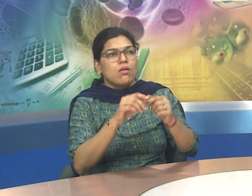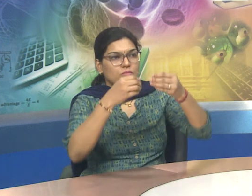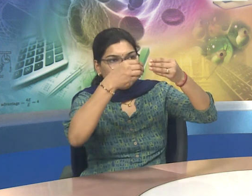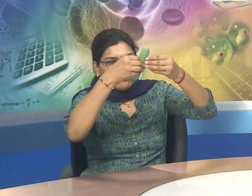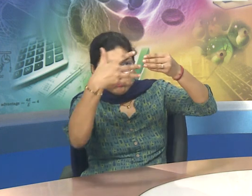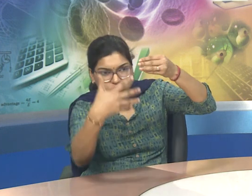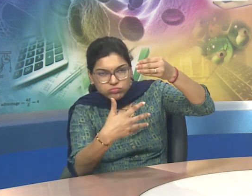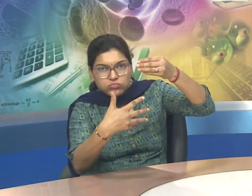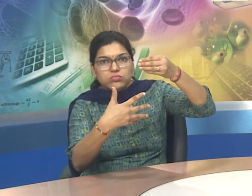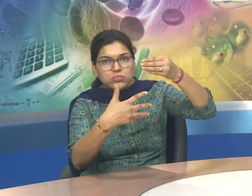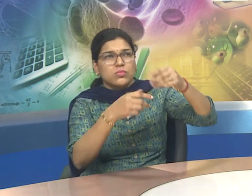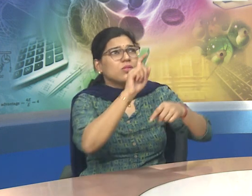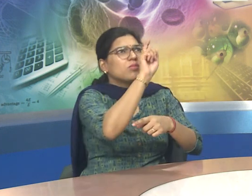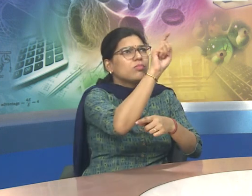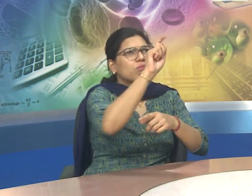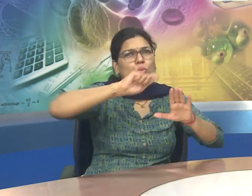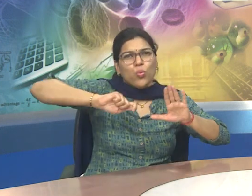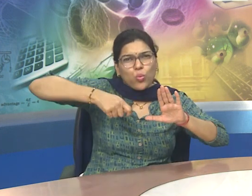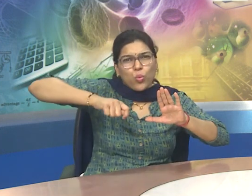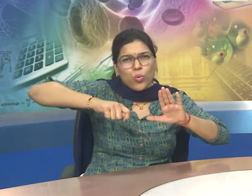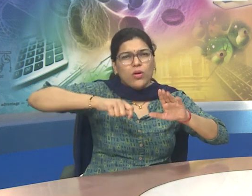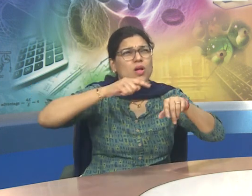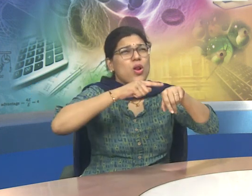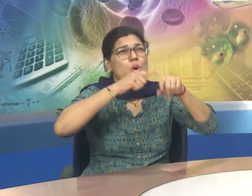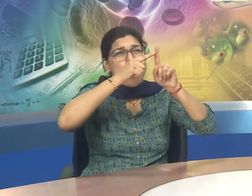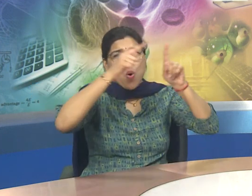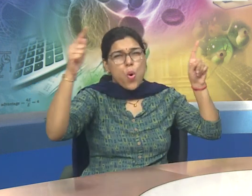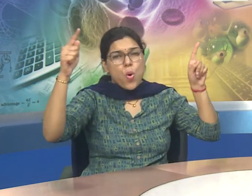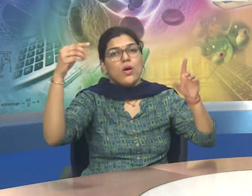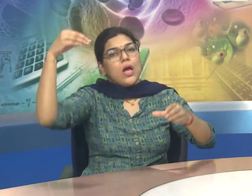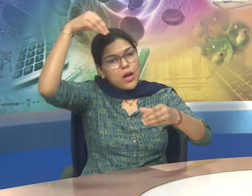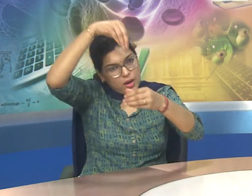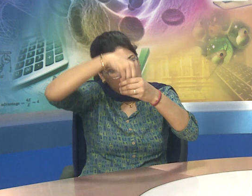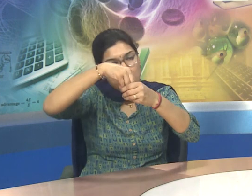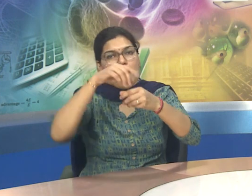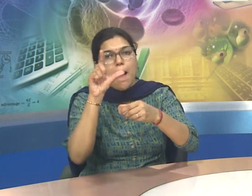There are right click and the left click, and also some settings